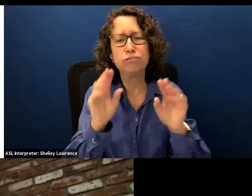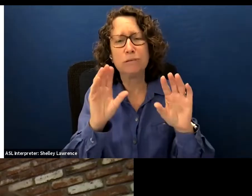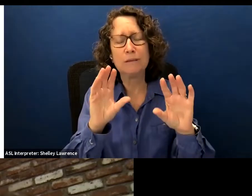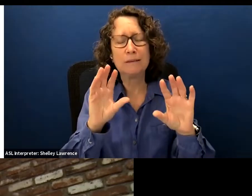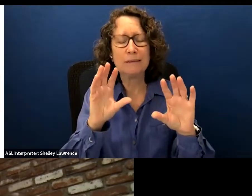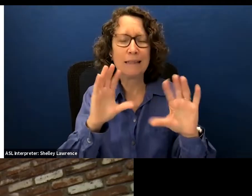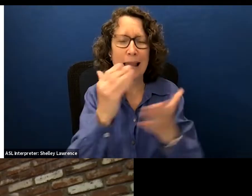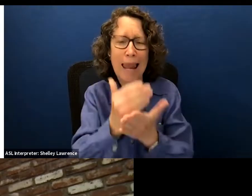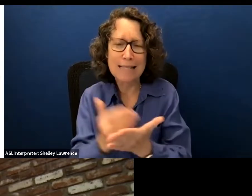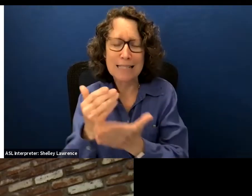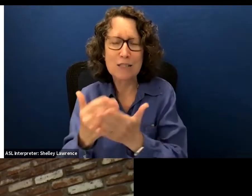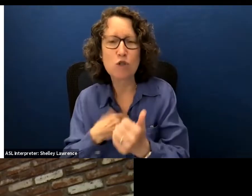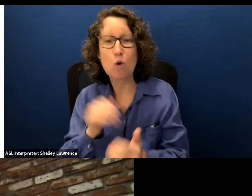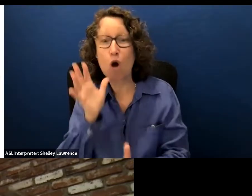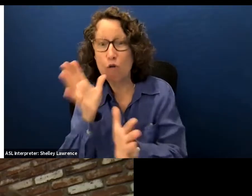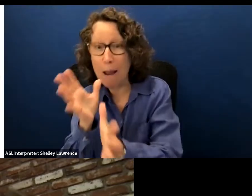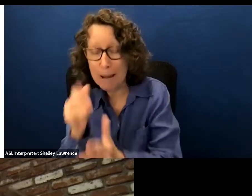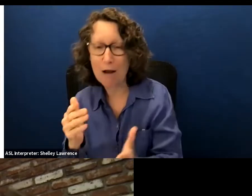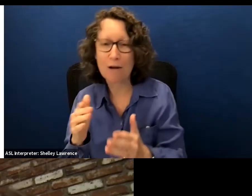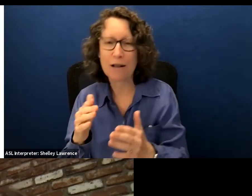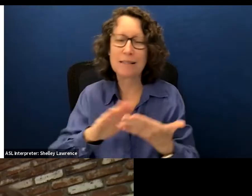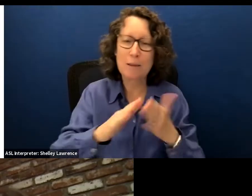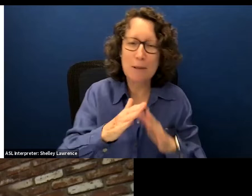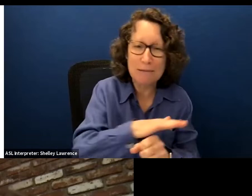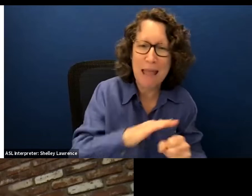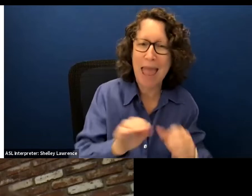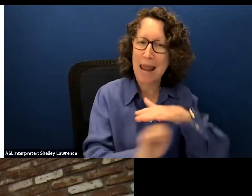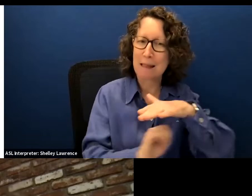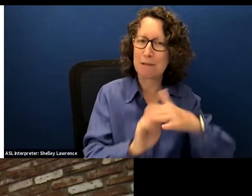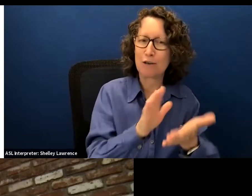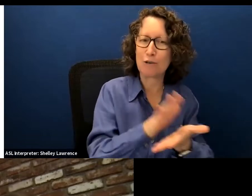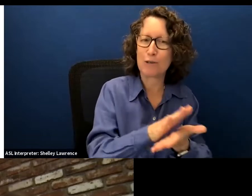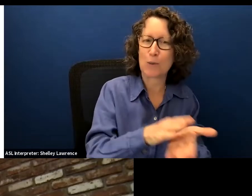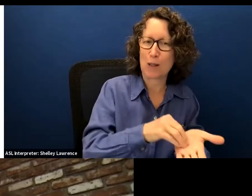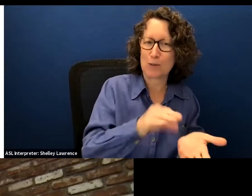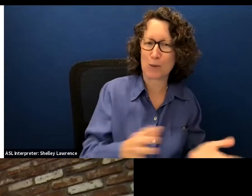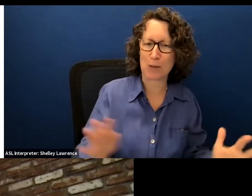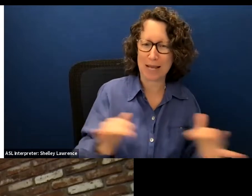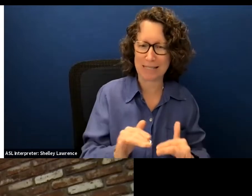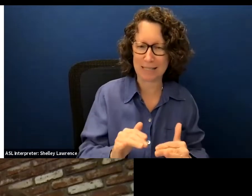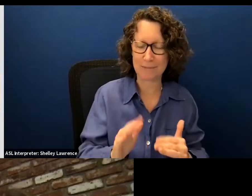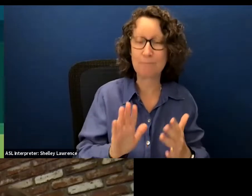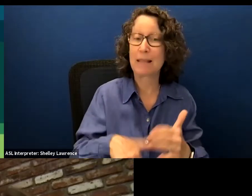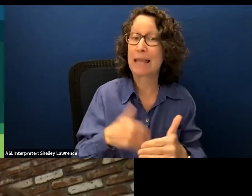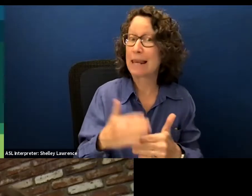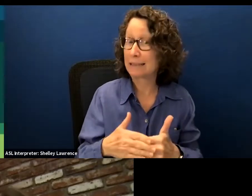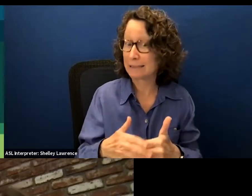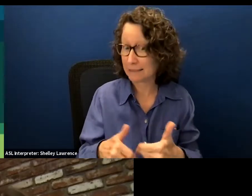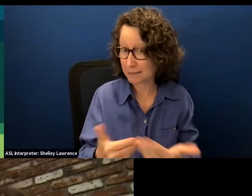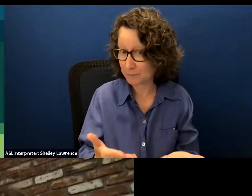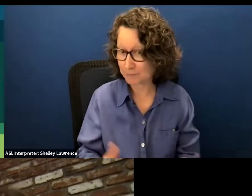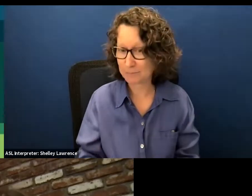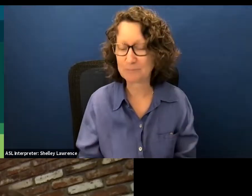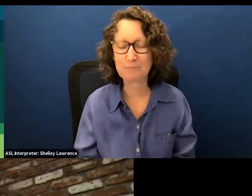grandparents, community members, and local elementary students. Next slide, please.